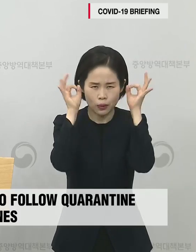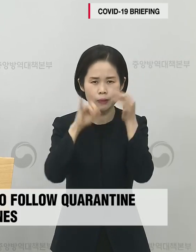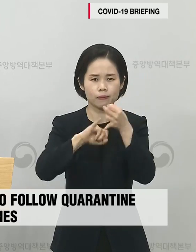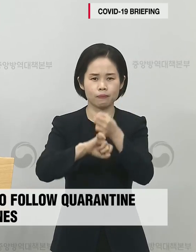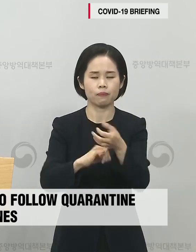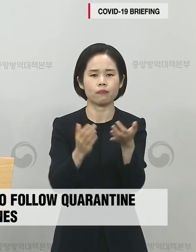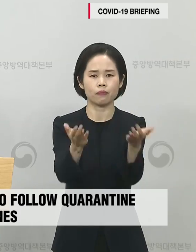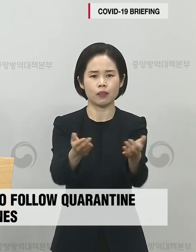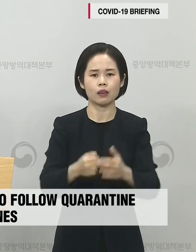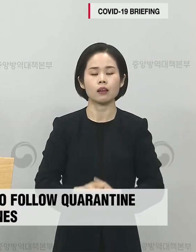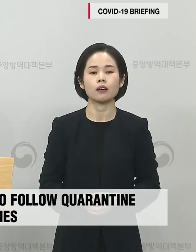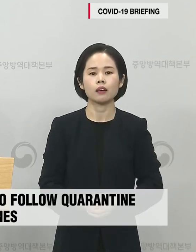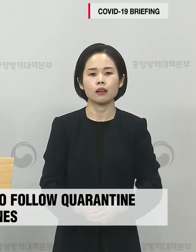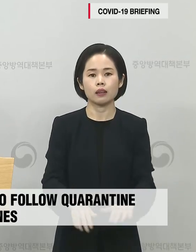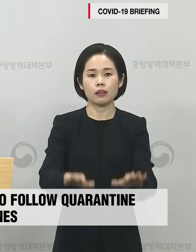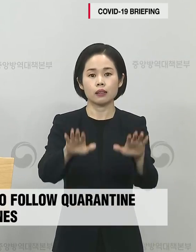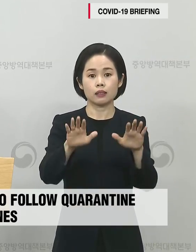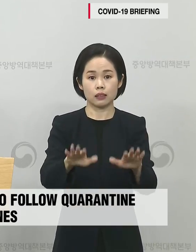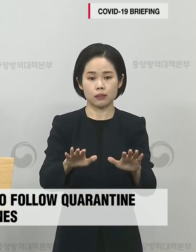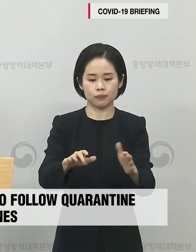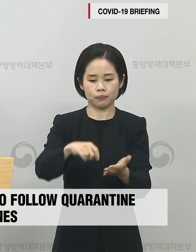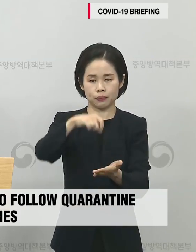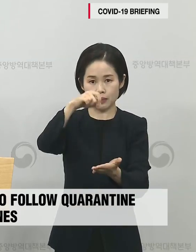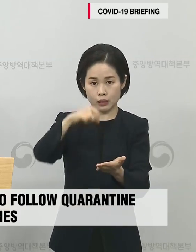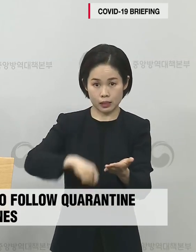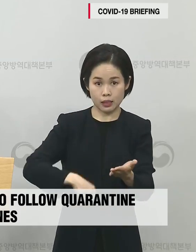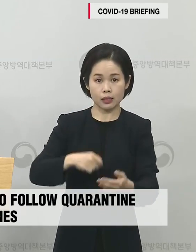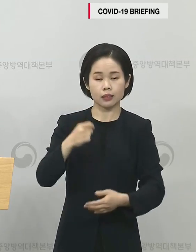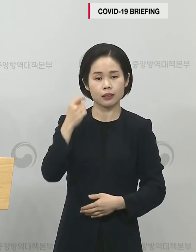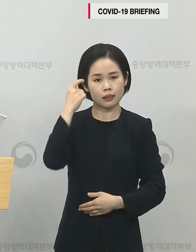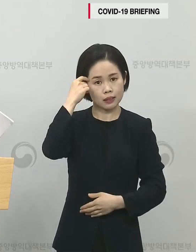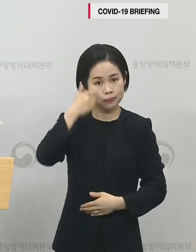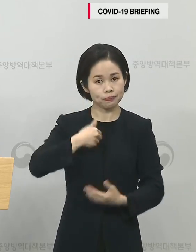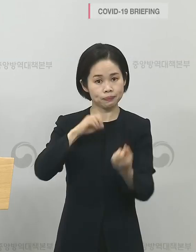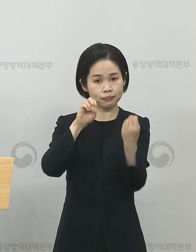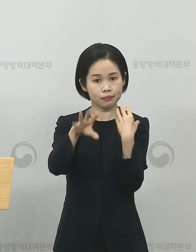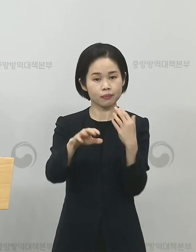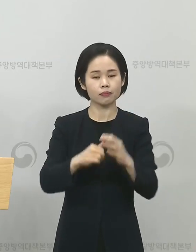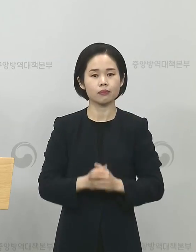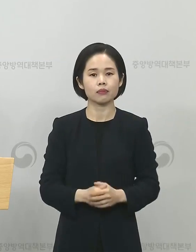full efforts to curb the virus going forward. Thank you very much.